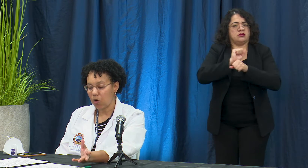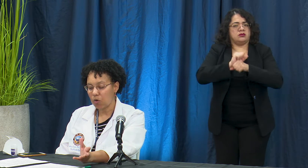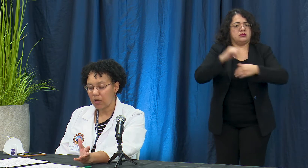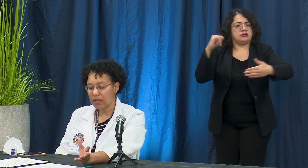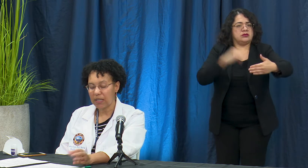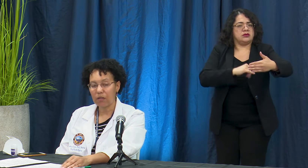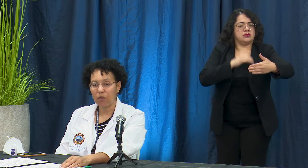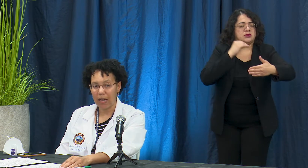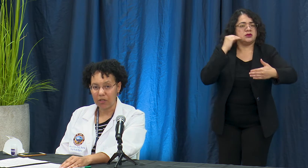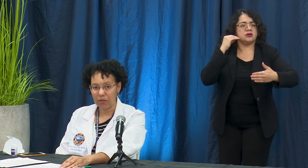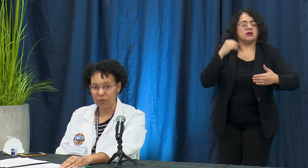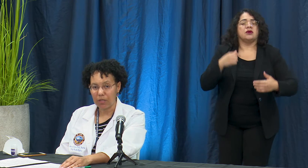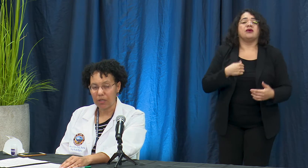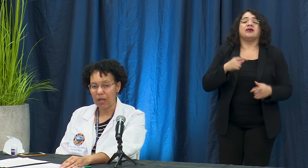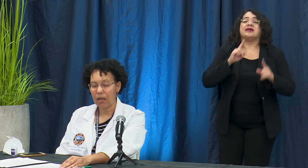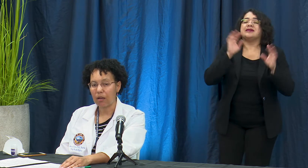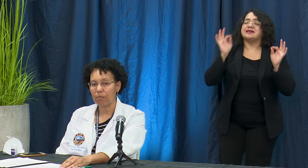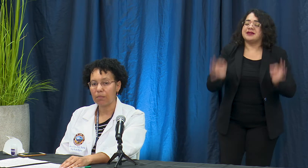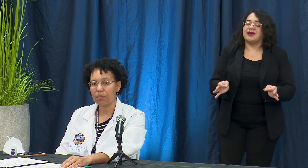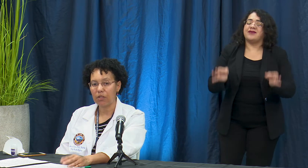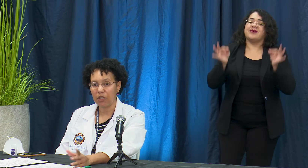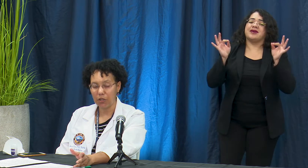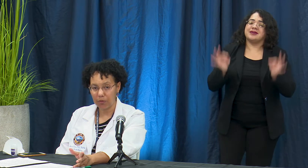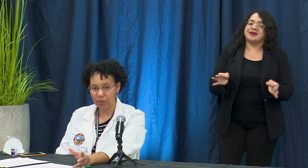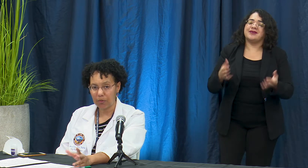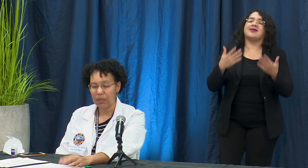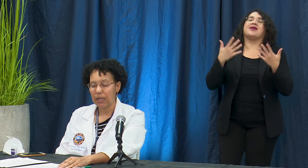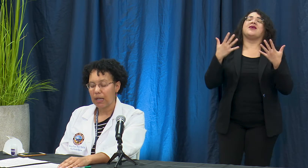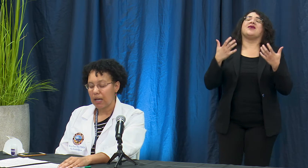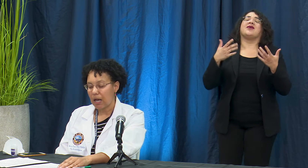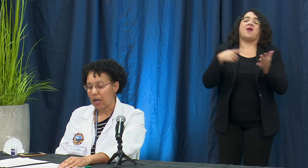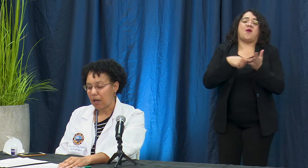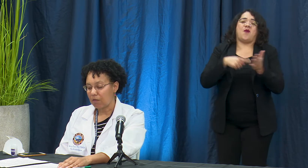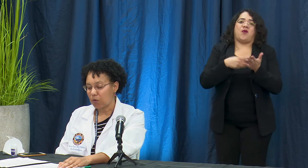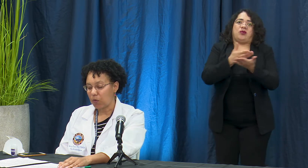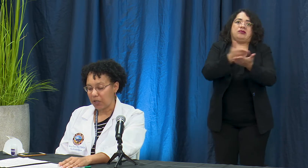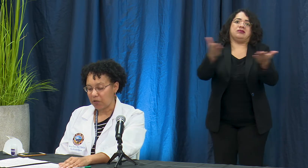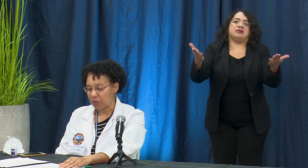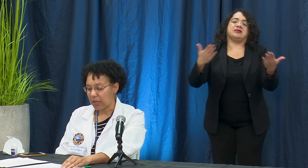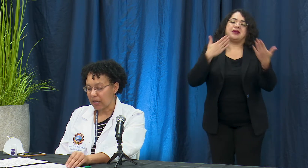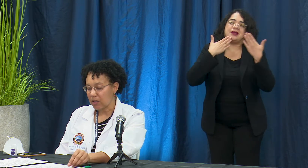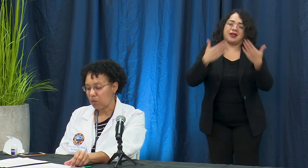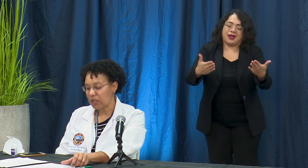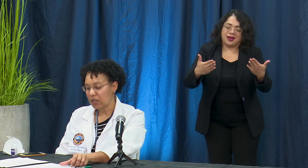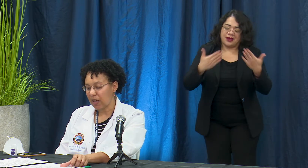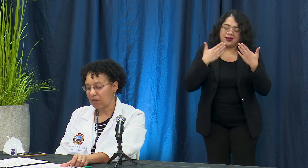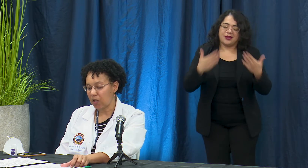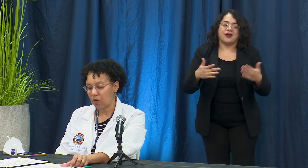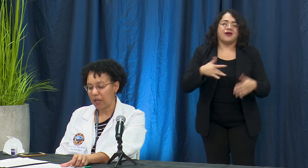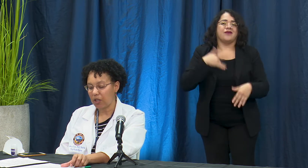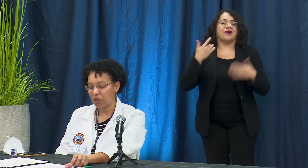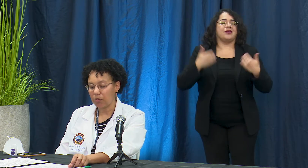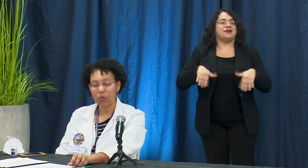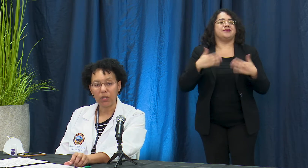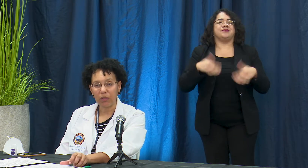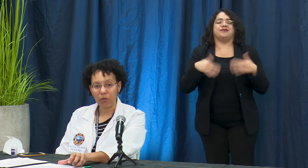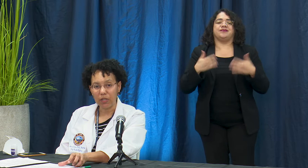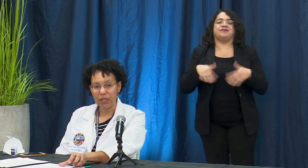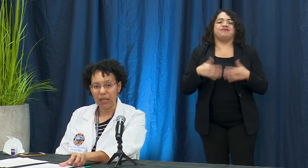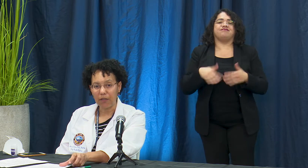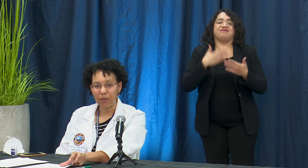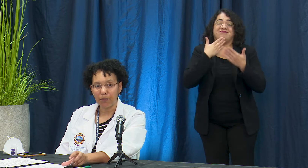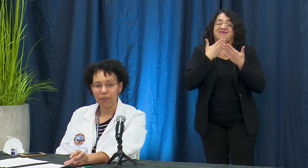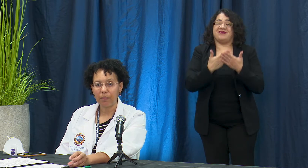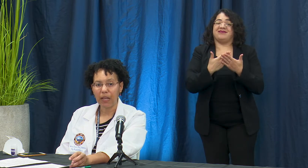we owe a debt of gratitude to you for what you're doing. We still have a long way to go, but we'll get through